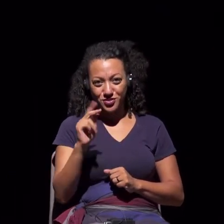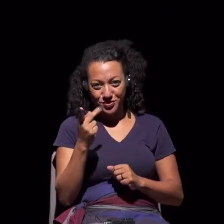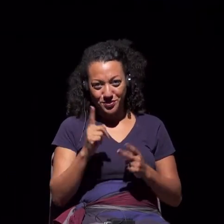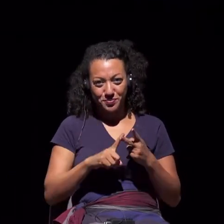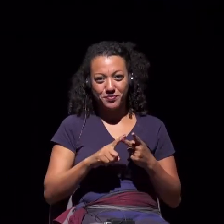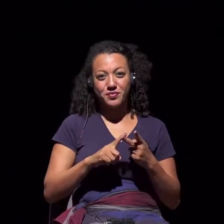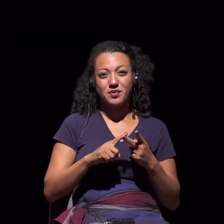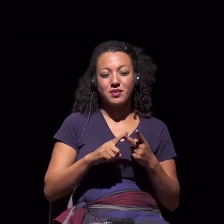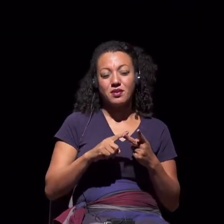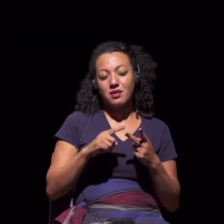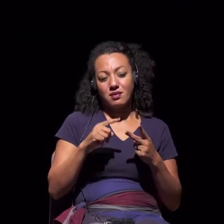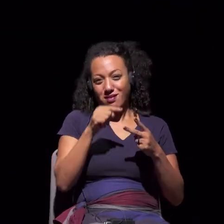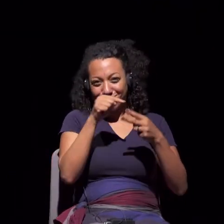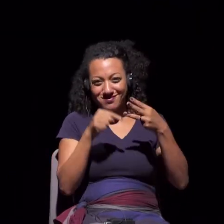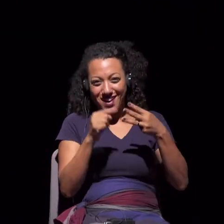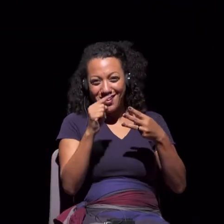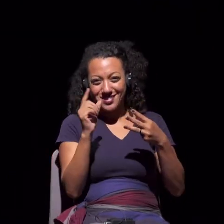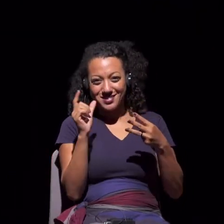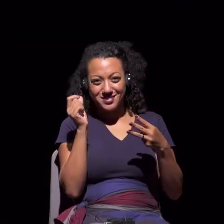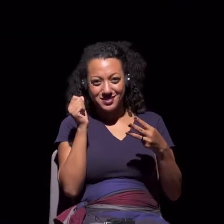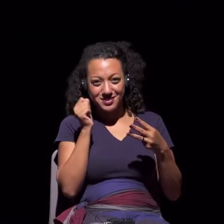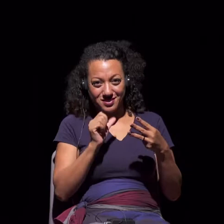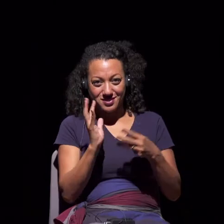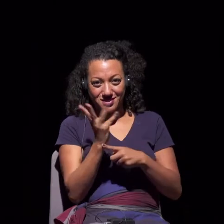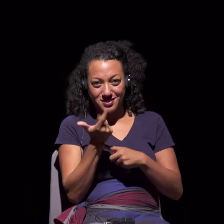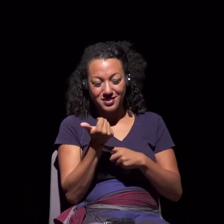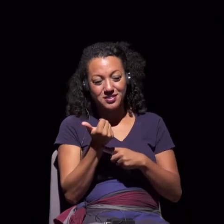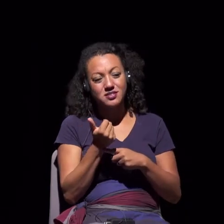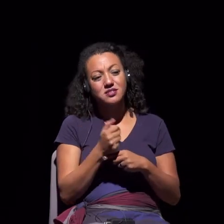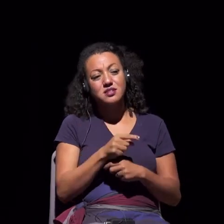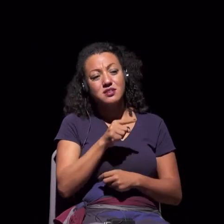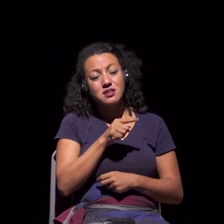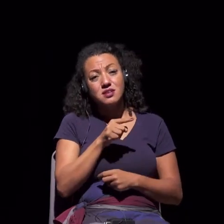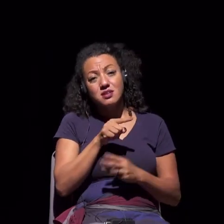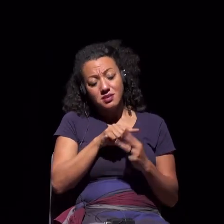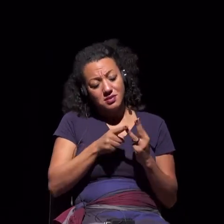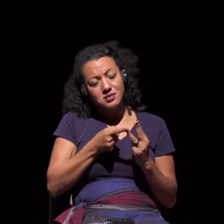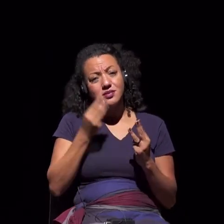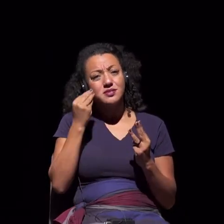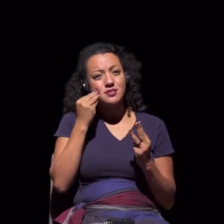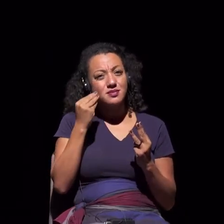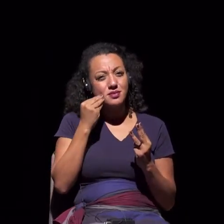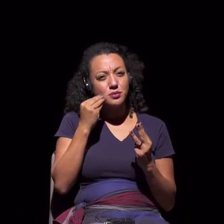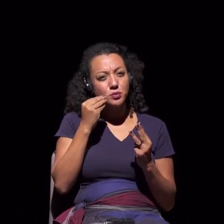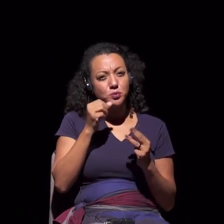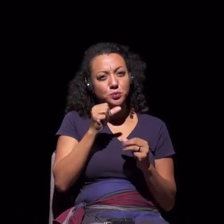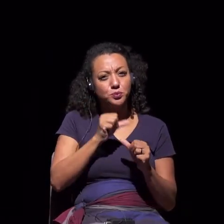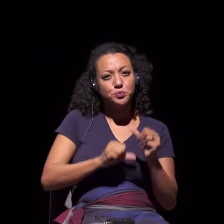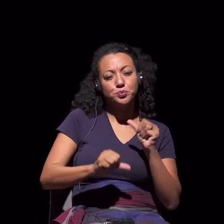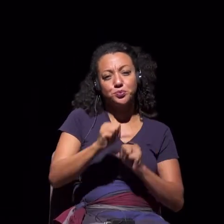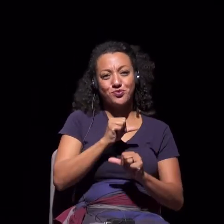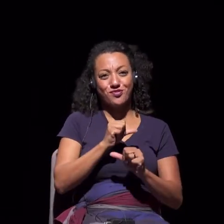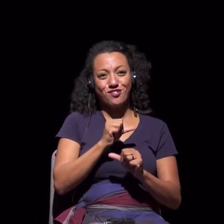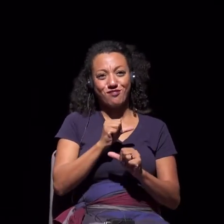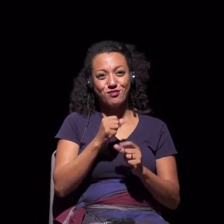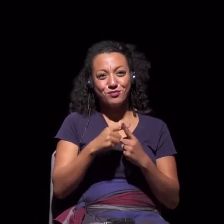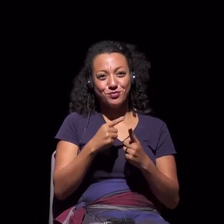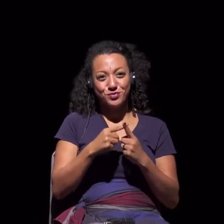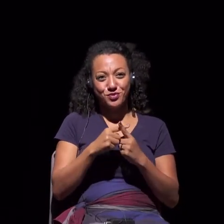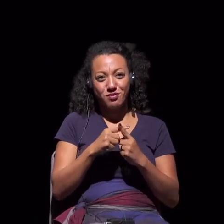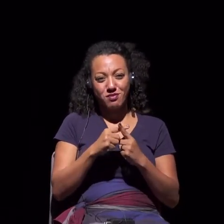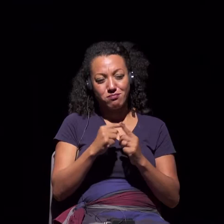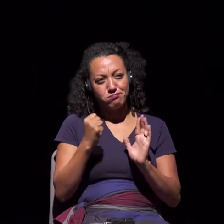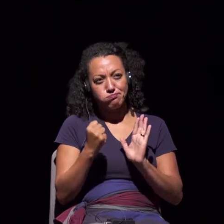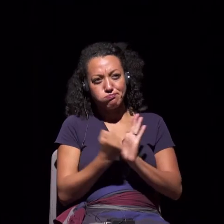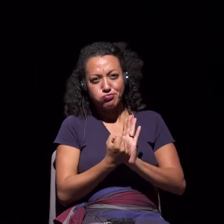with subverting the, quote, roles generally associated with women and girls, end quote, and